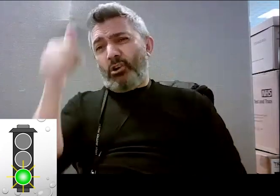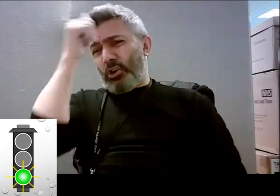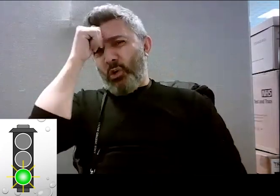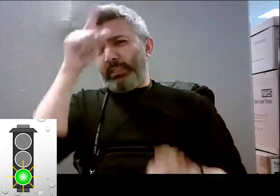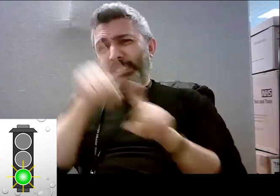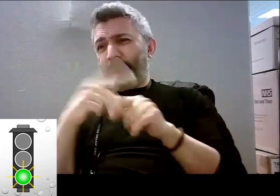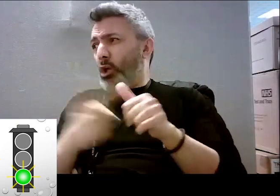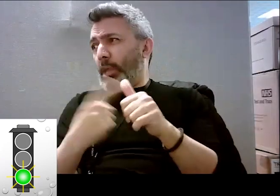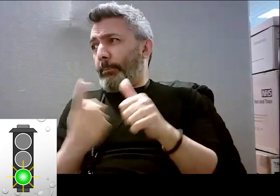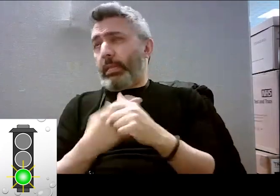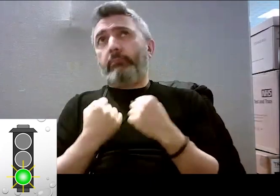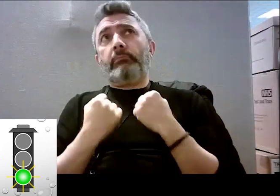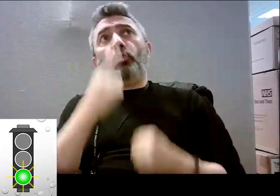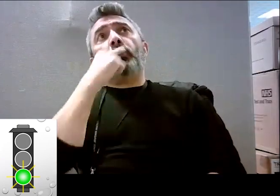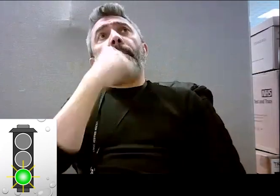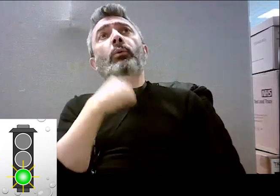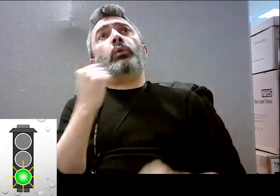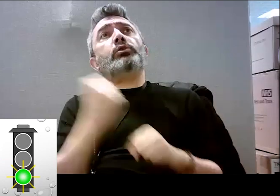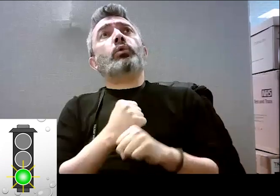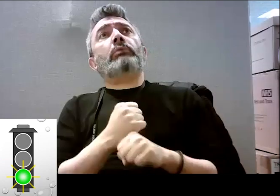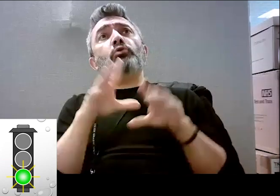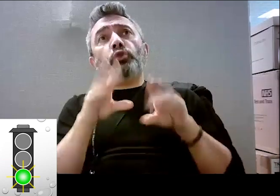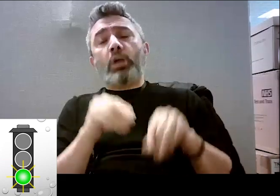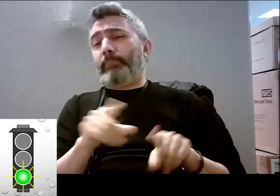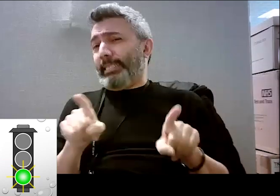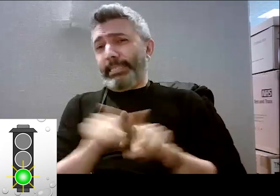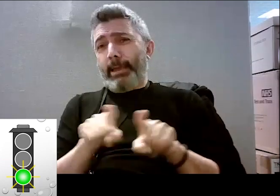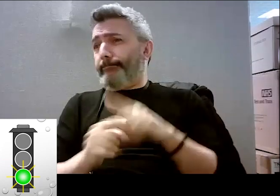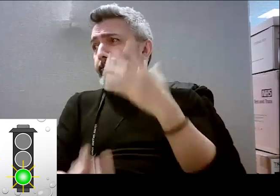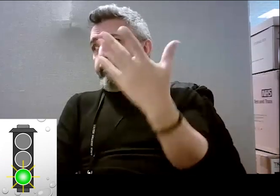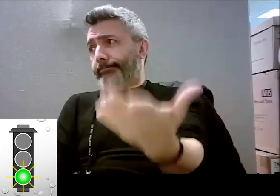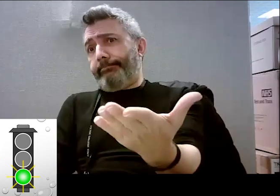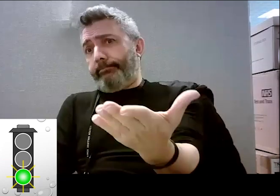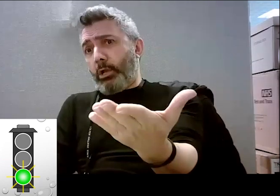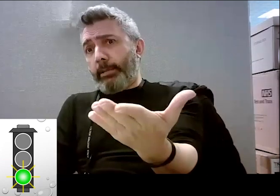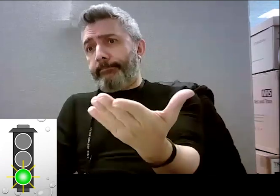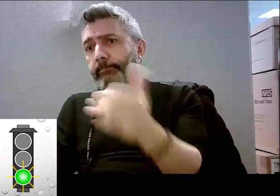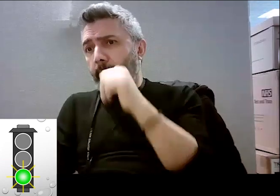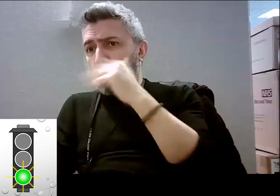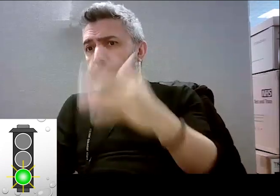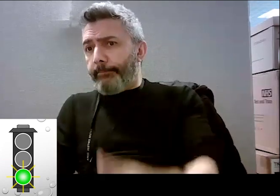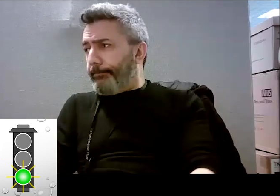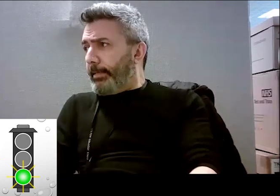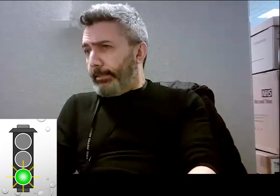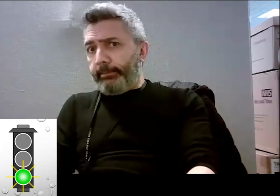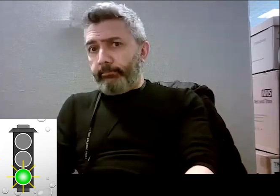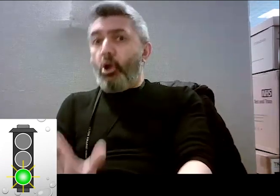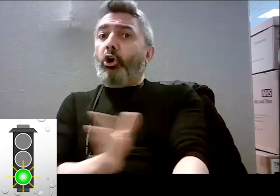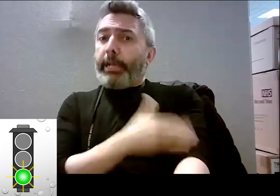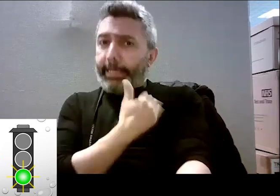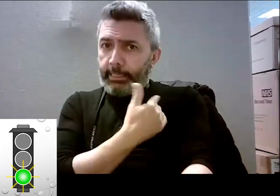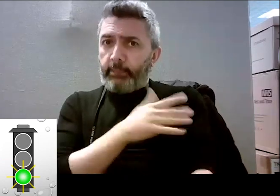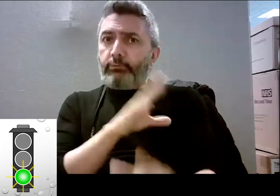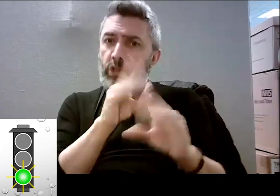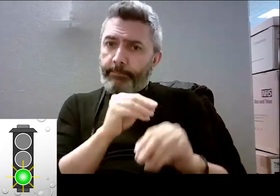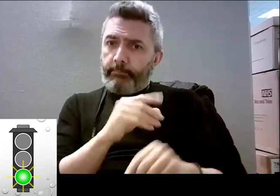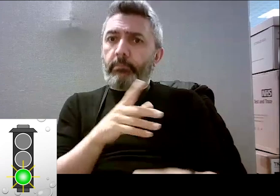I'm sure you can see the traffic lights. You know what you're supposed to do. You know what you're not supposed to do for the traffic lights. So